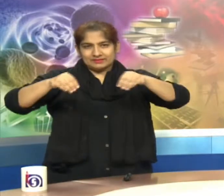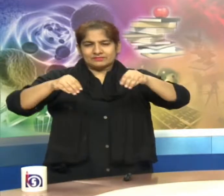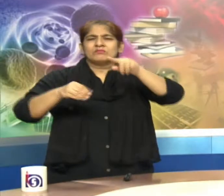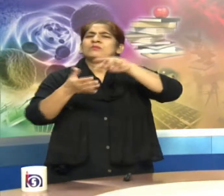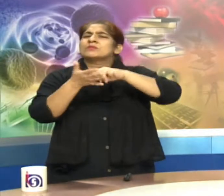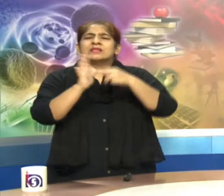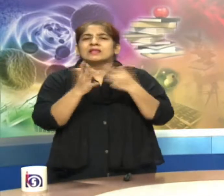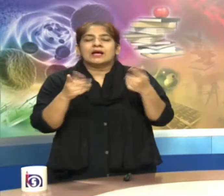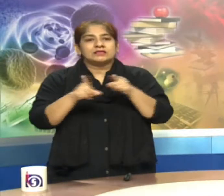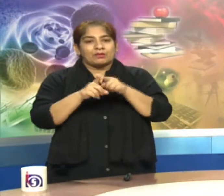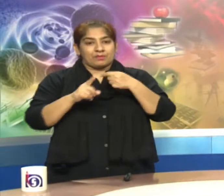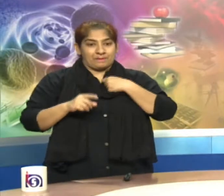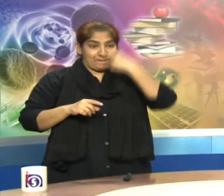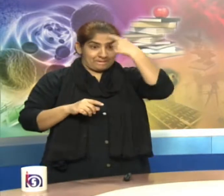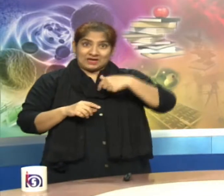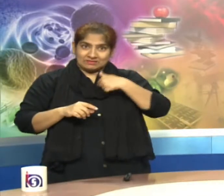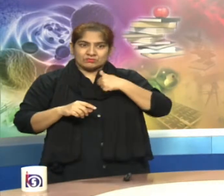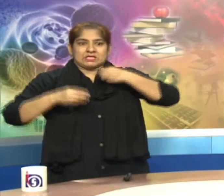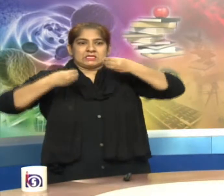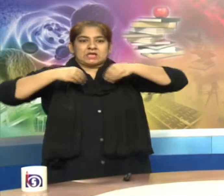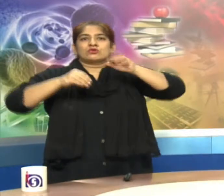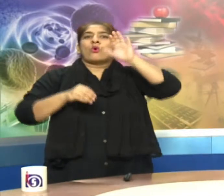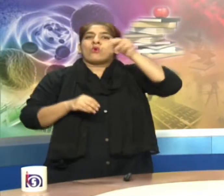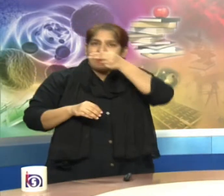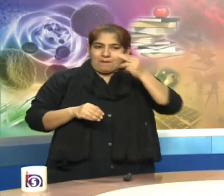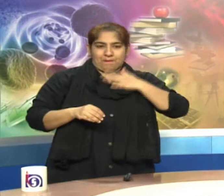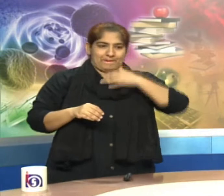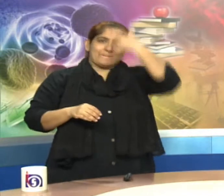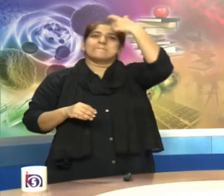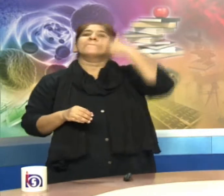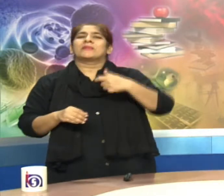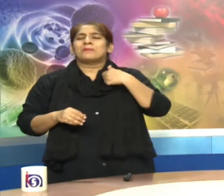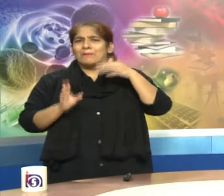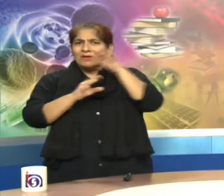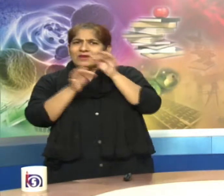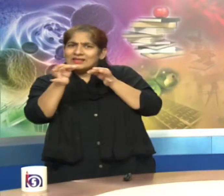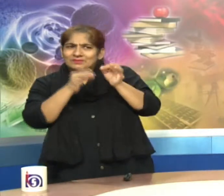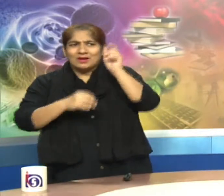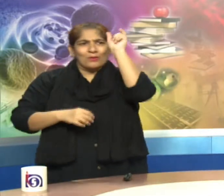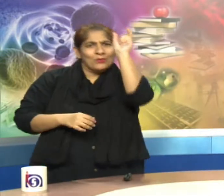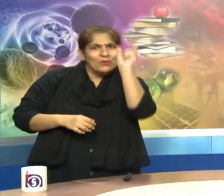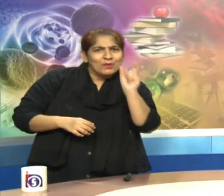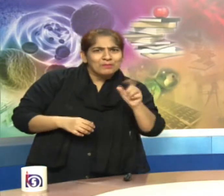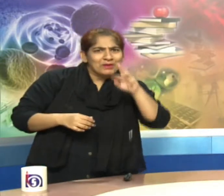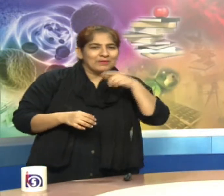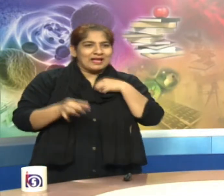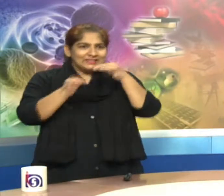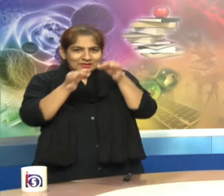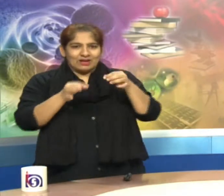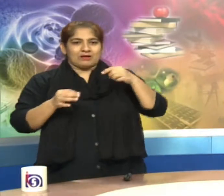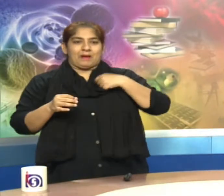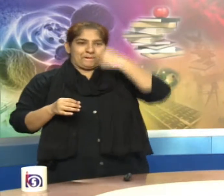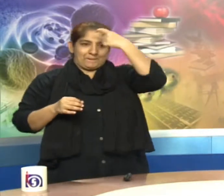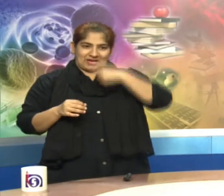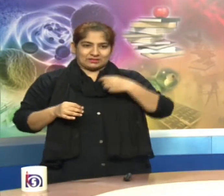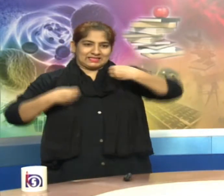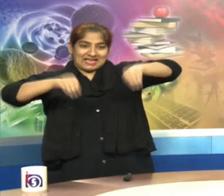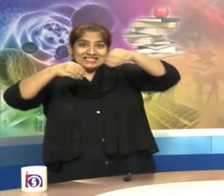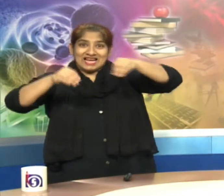one person doing the sale work. If I am a person, I am known as salesman if I am doing the selling